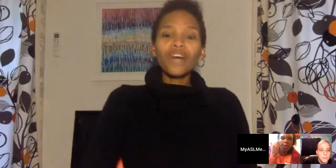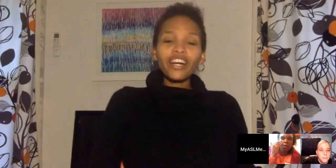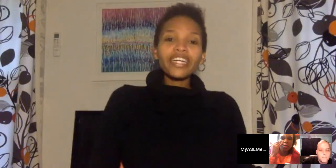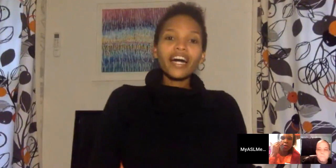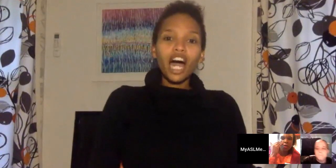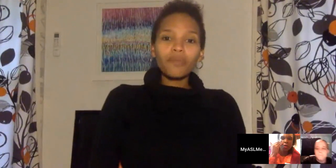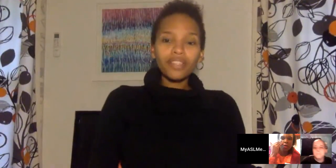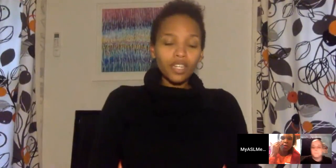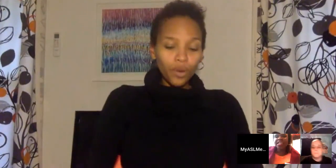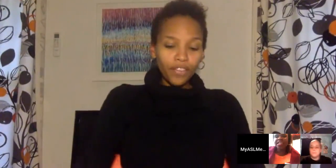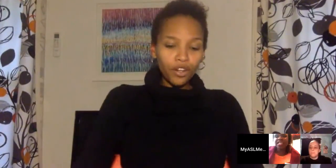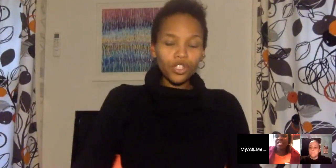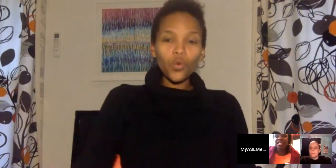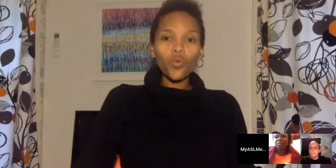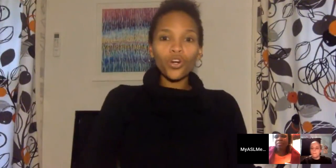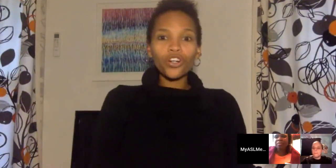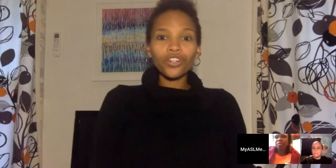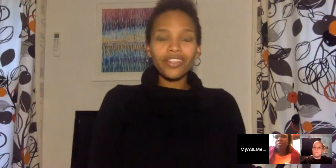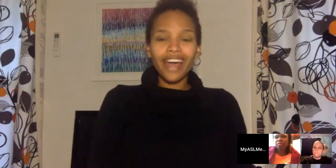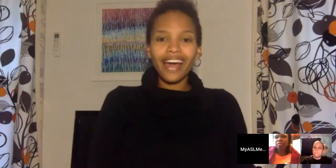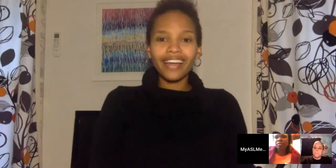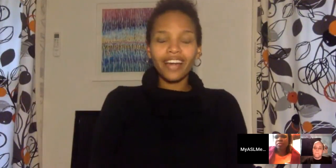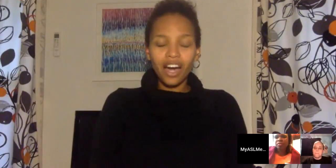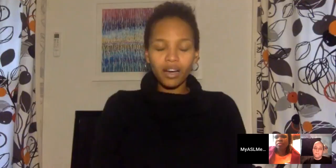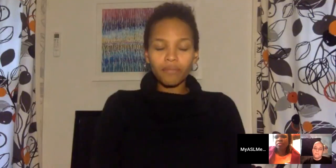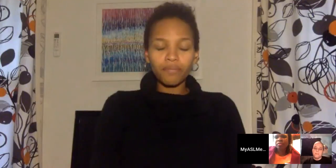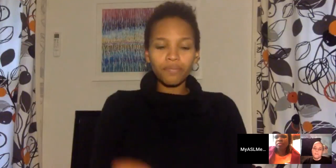Very commonly when there's a word that